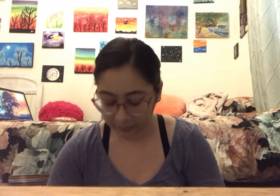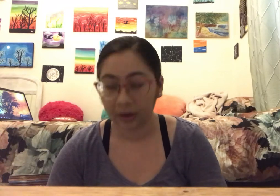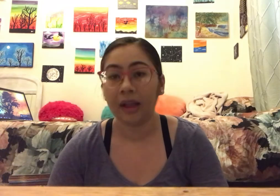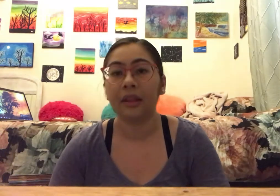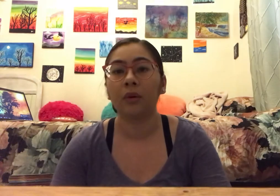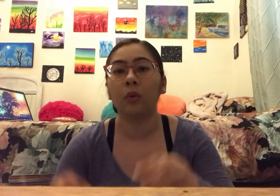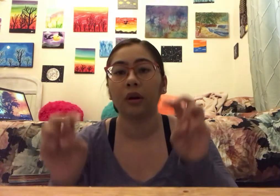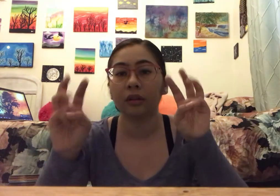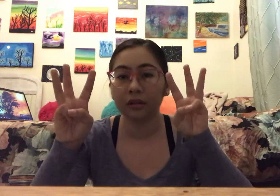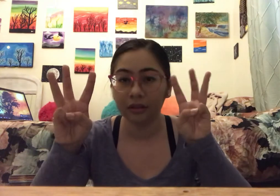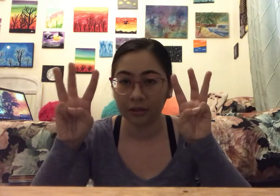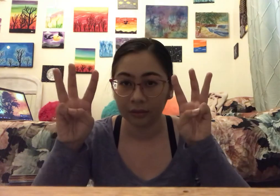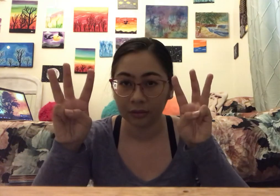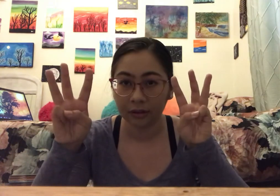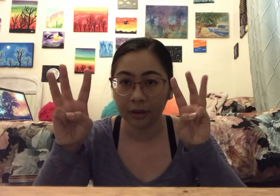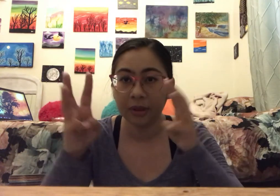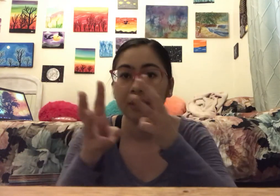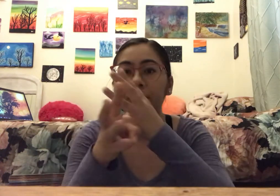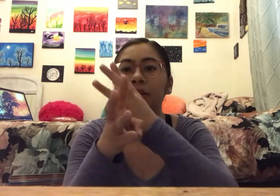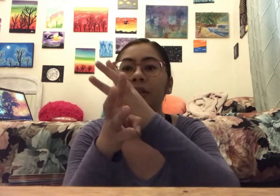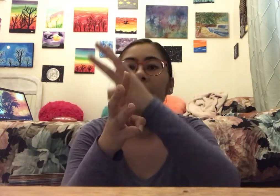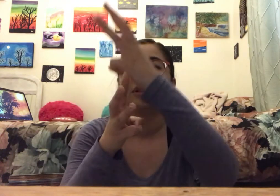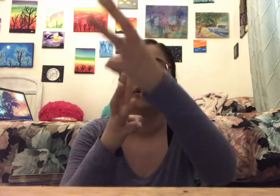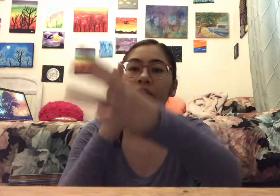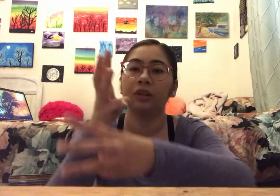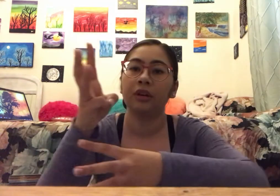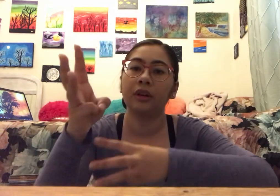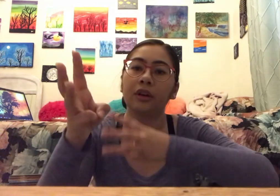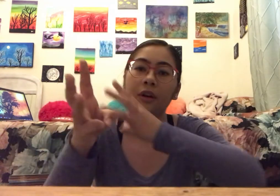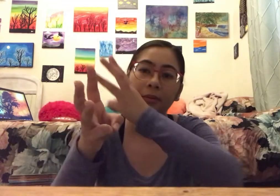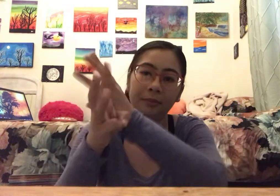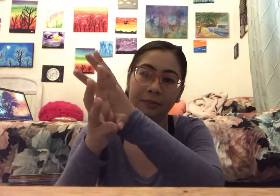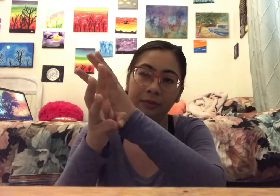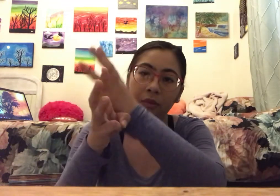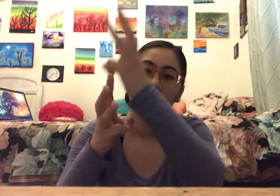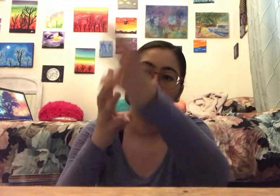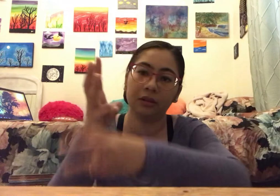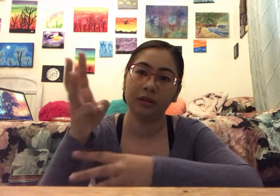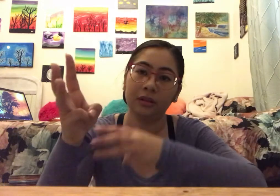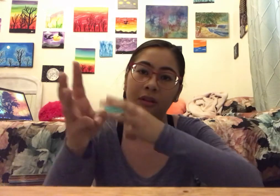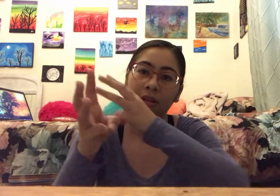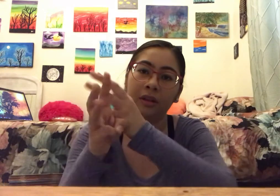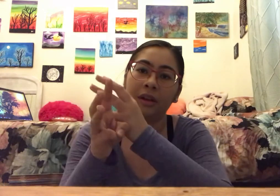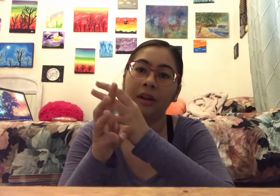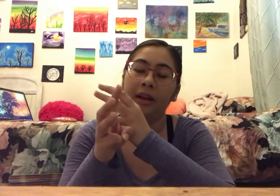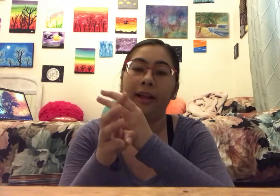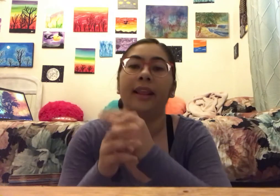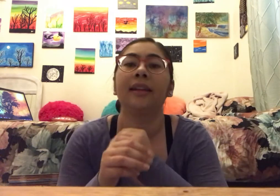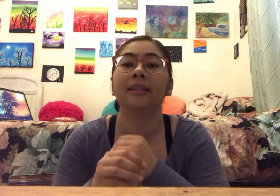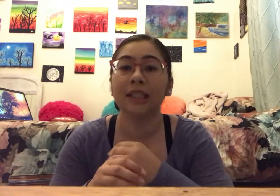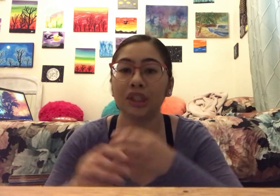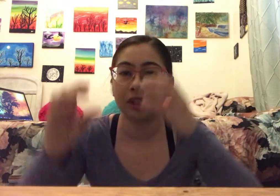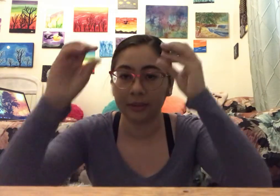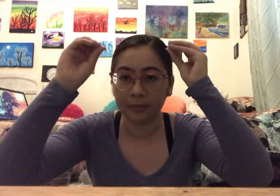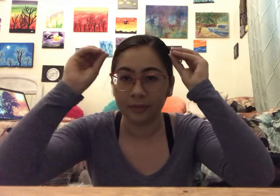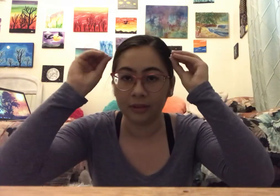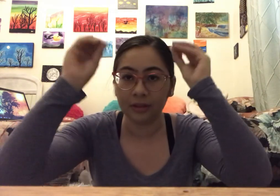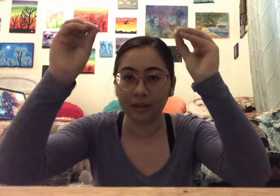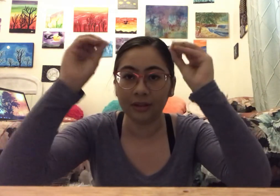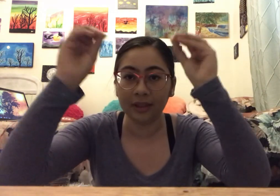And then world. W's. Circle. World. And then teacher.